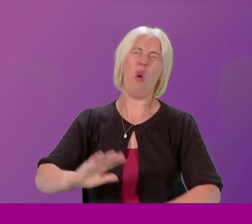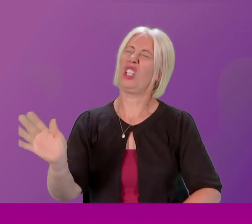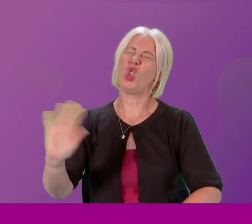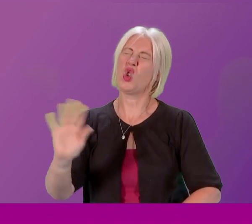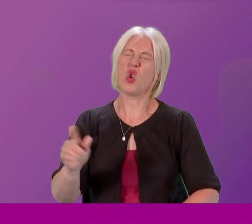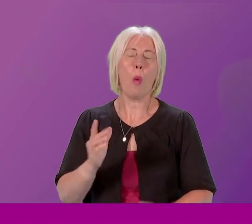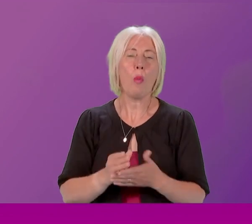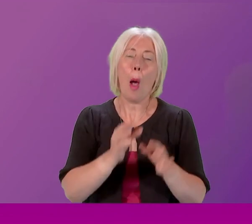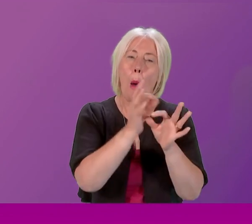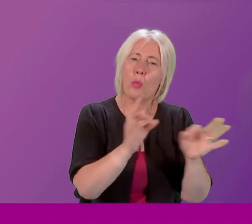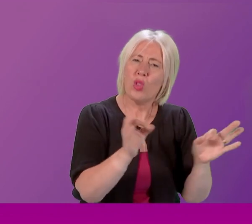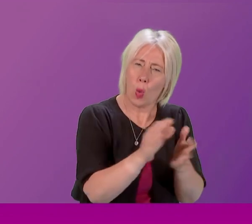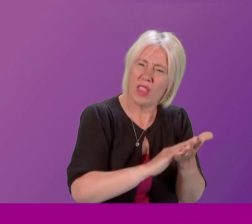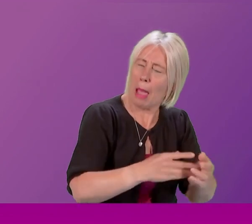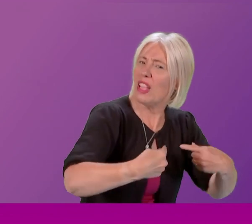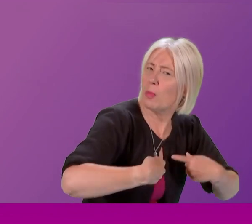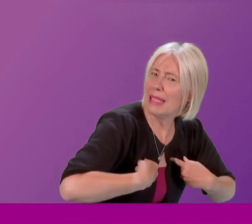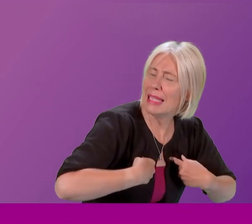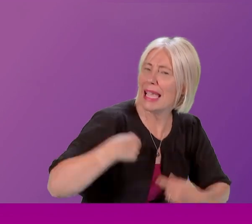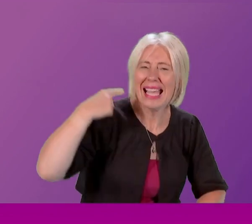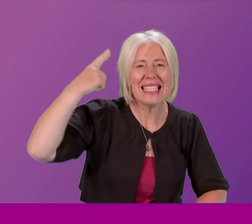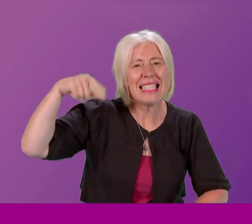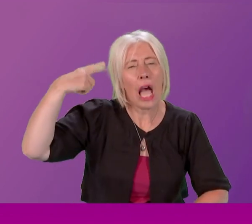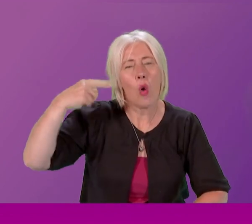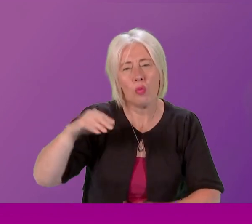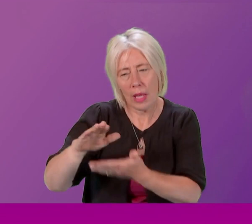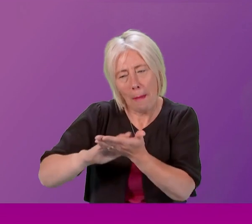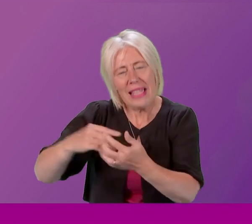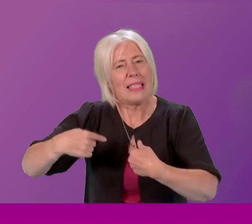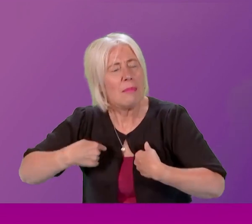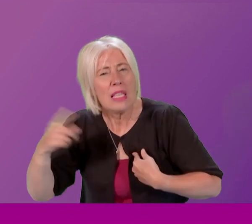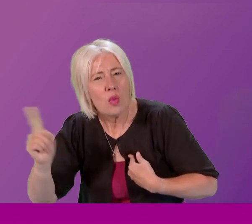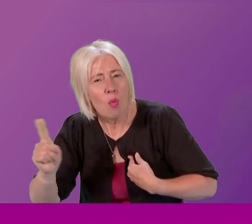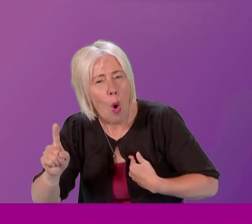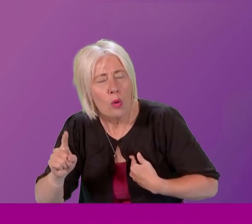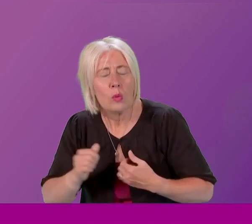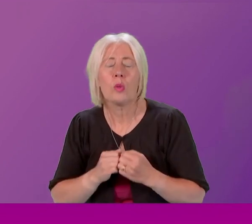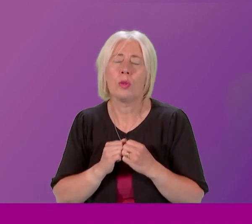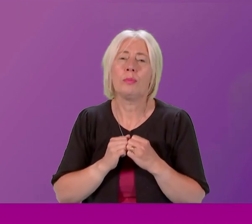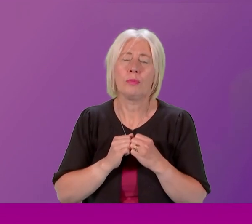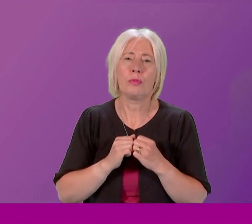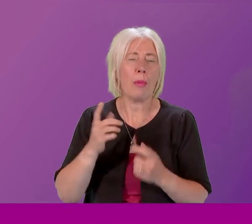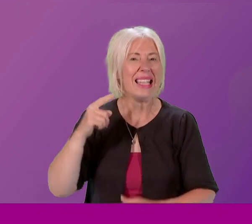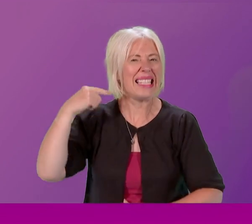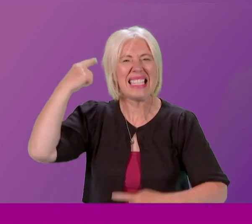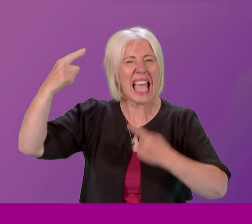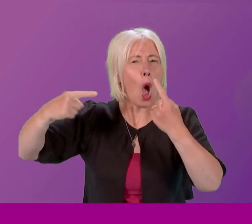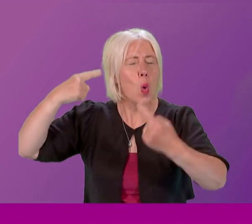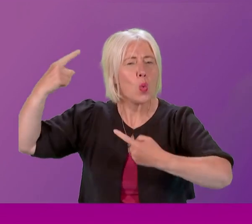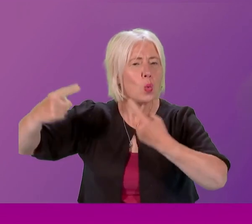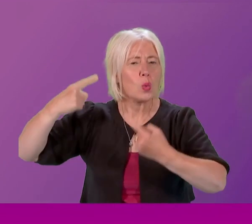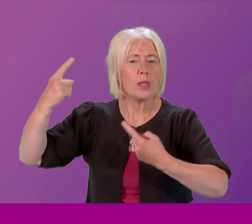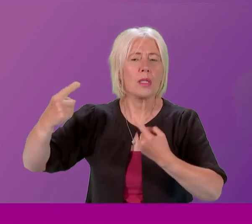What does sound mean to me? And sometimes when we think of sound, it could be, I mean, I don't know, you know,